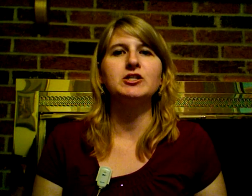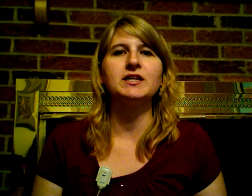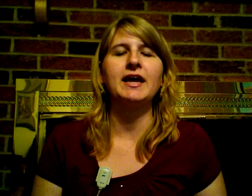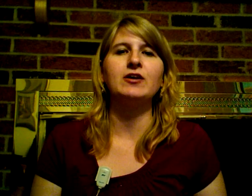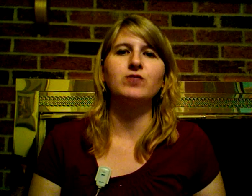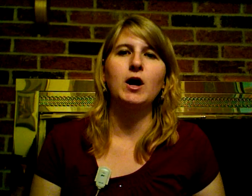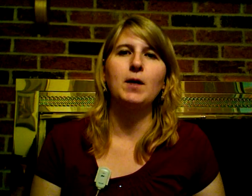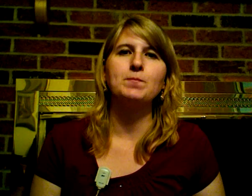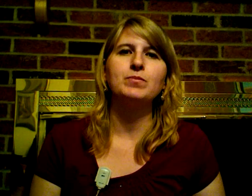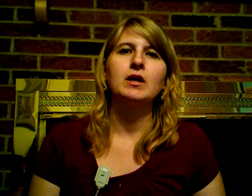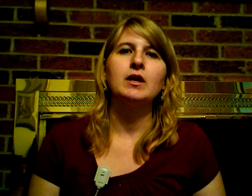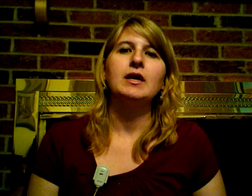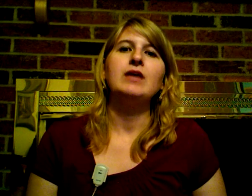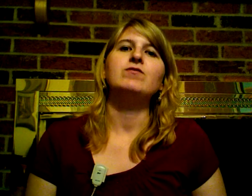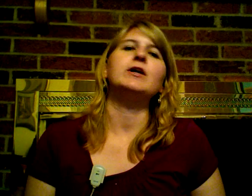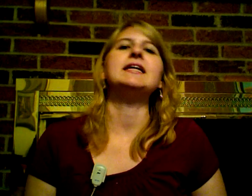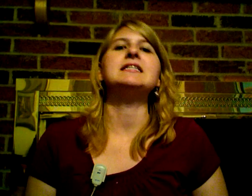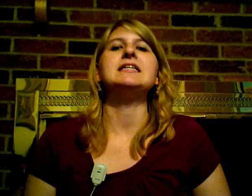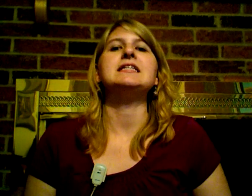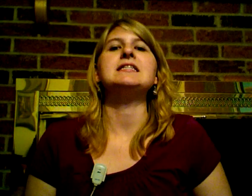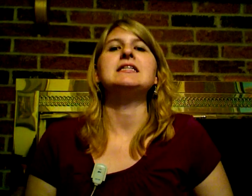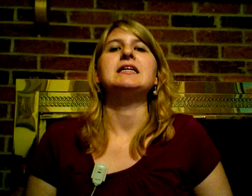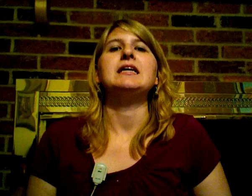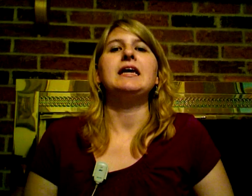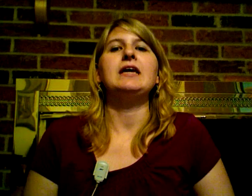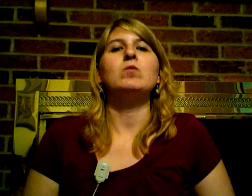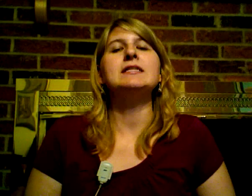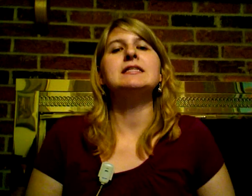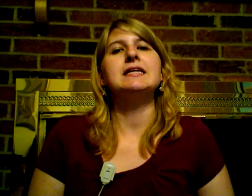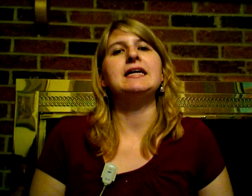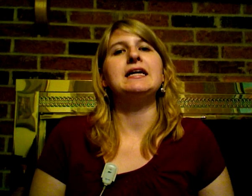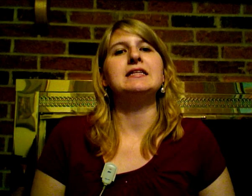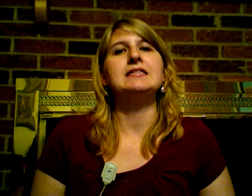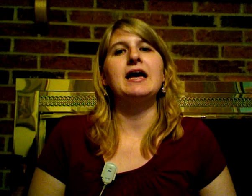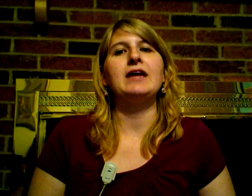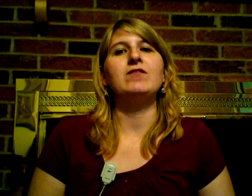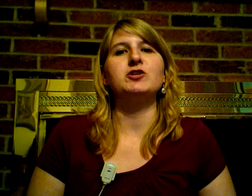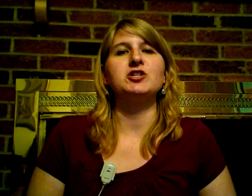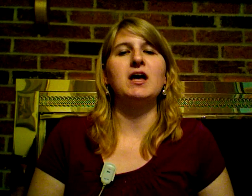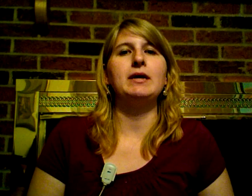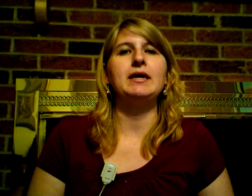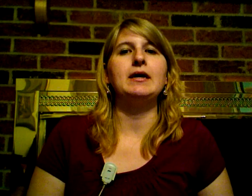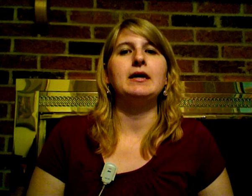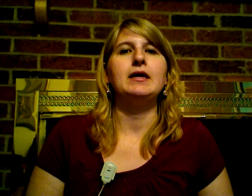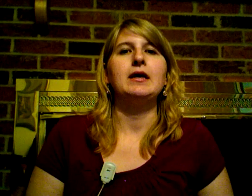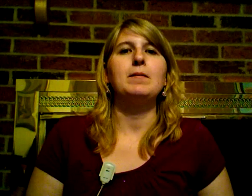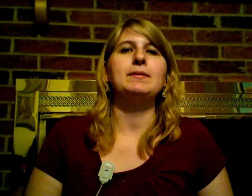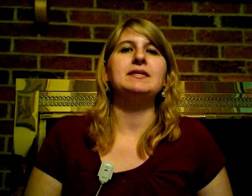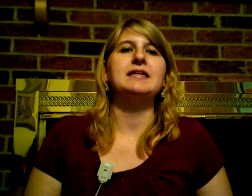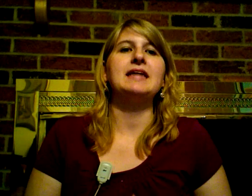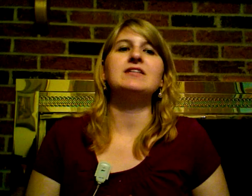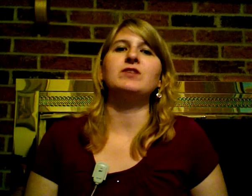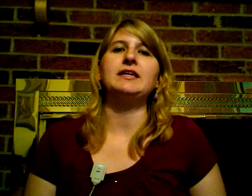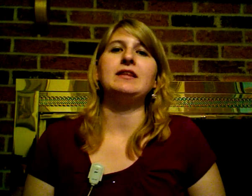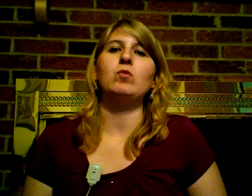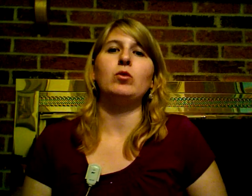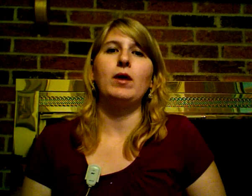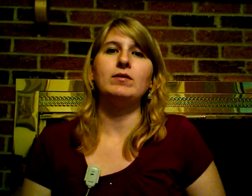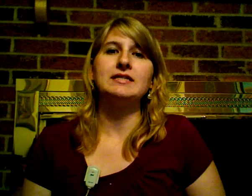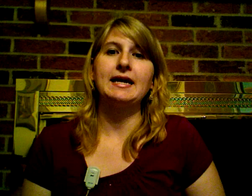region that you're from. For instance, in one city, the sign for Shelby might be signed differently than the way we sign